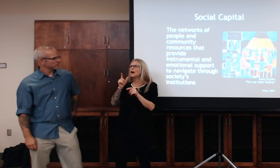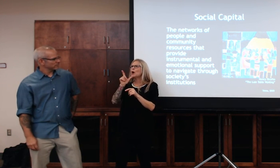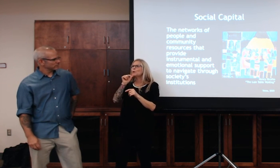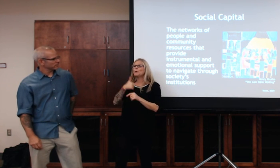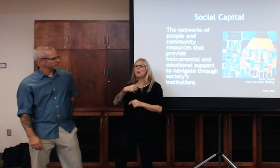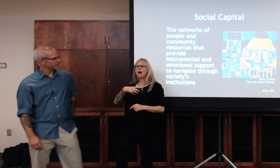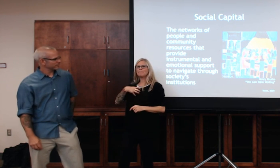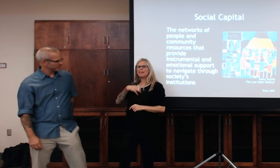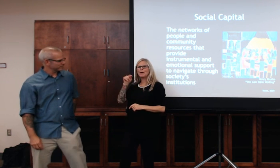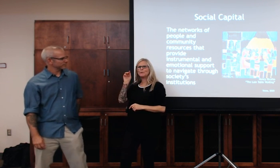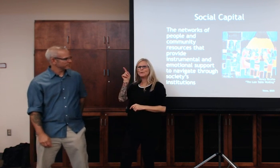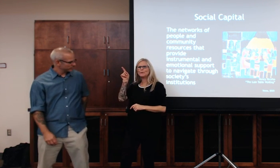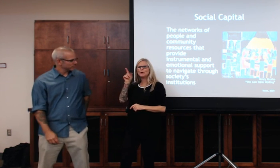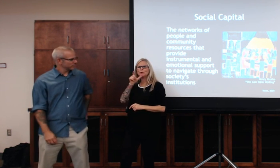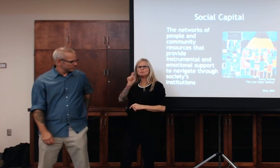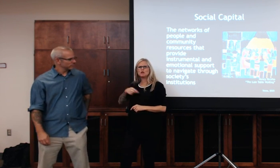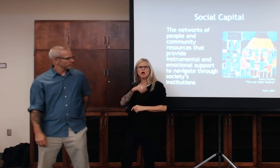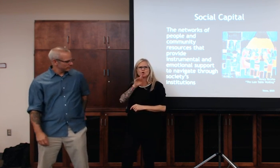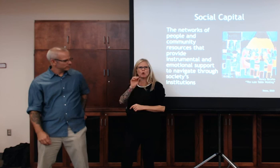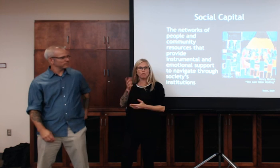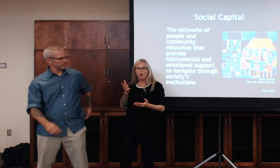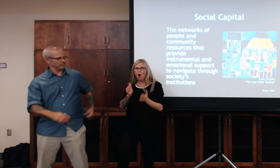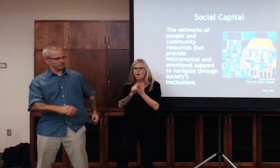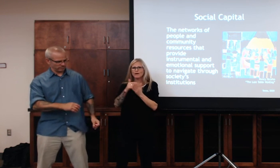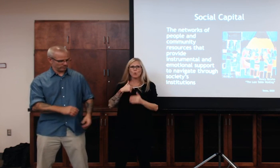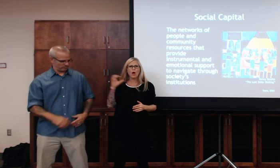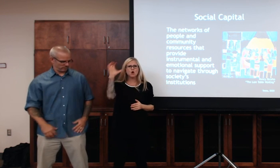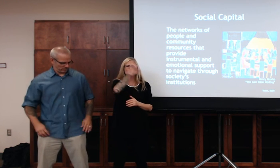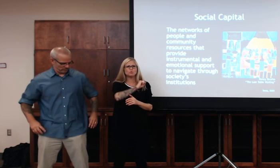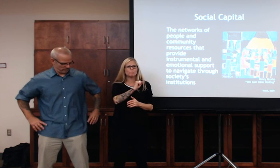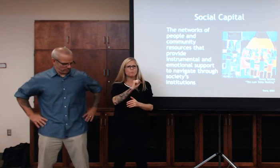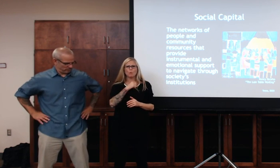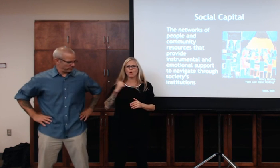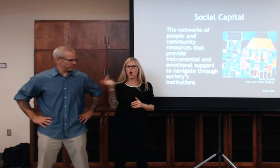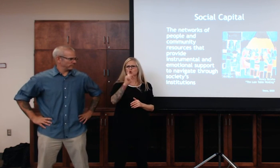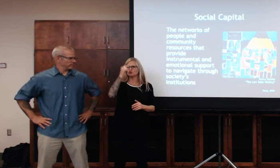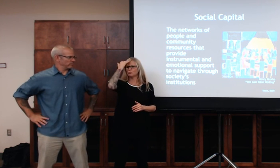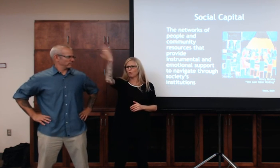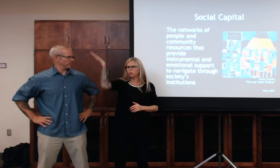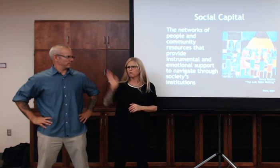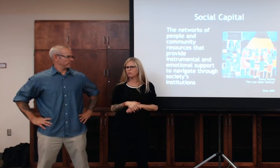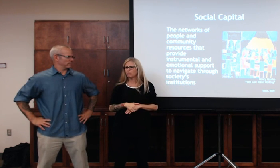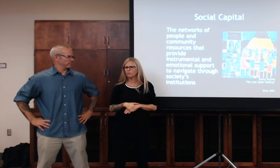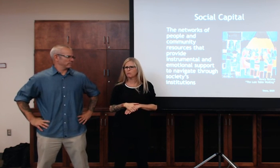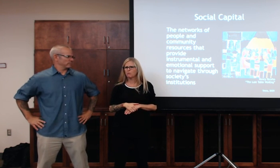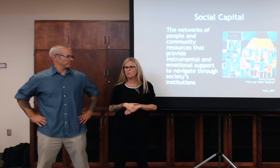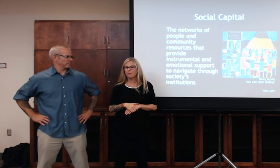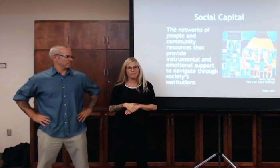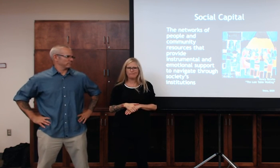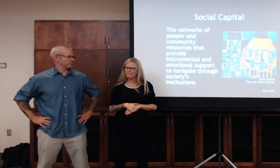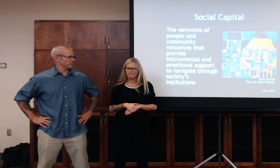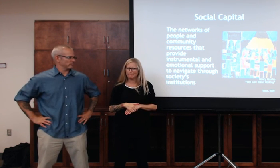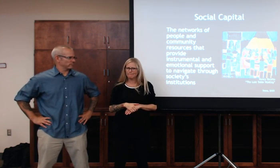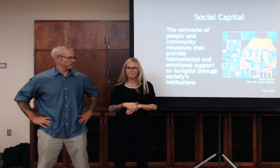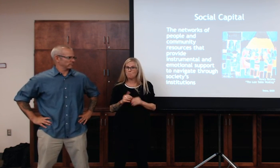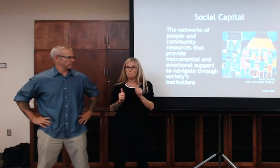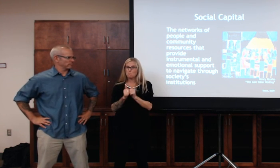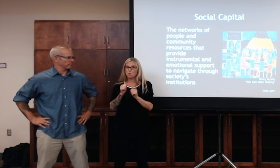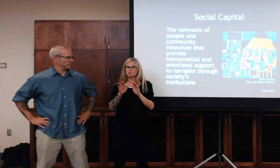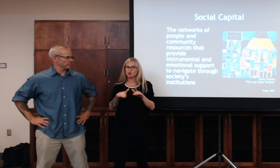it would be simple as, who do I complain to? Who do I talk to? We assume that we all should know who we talk to. Most